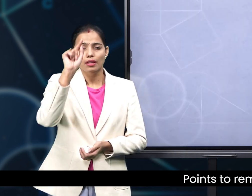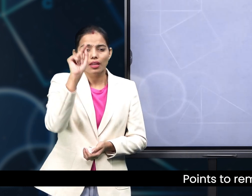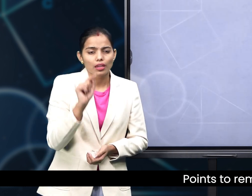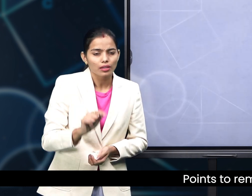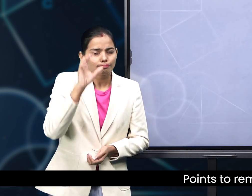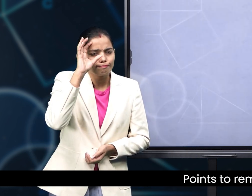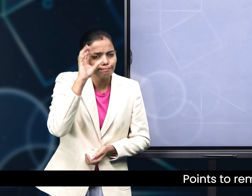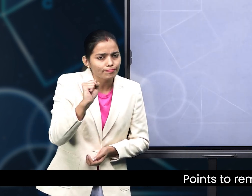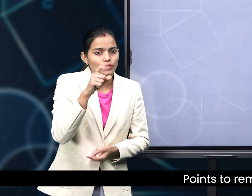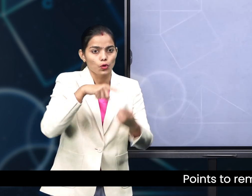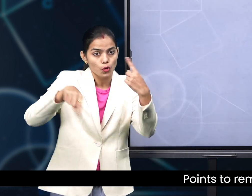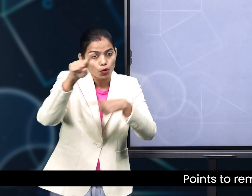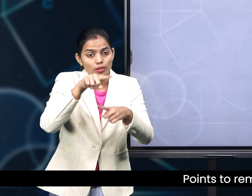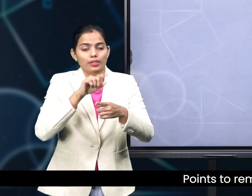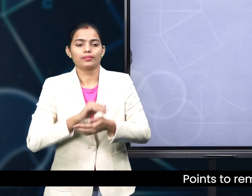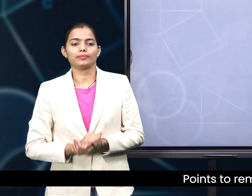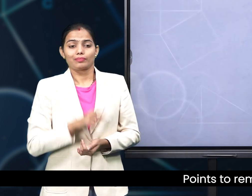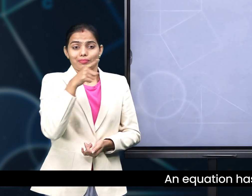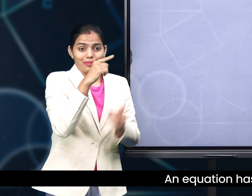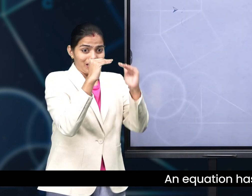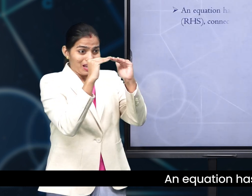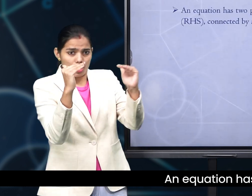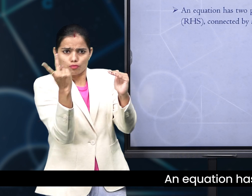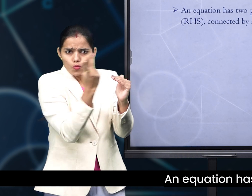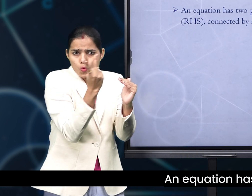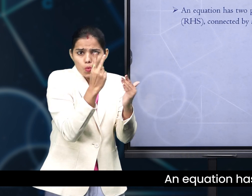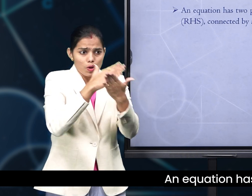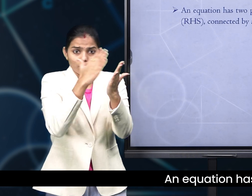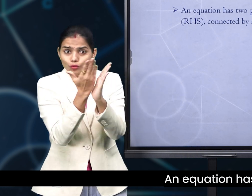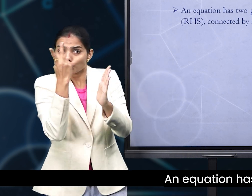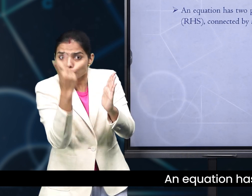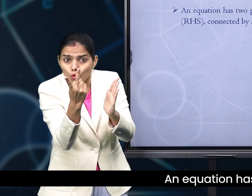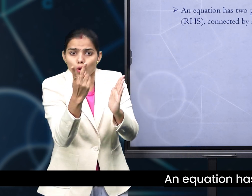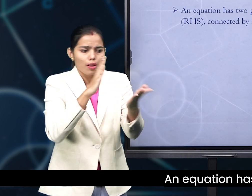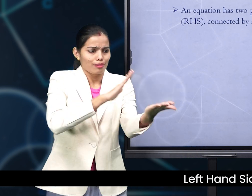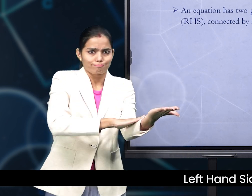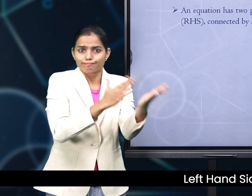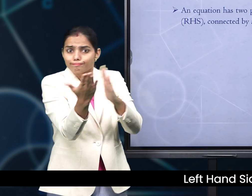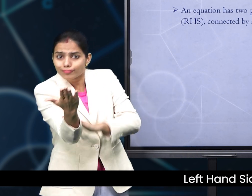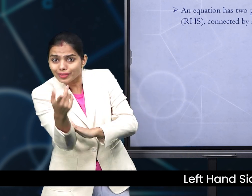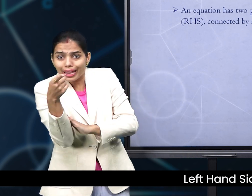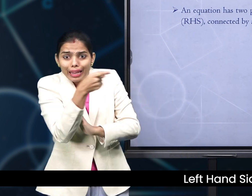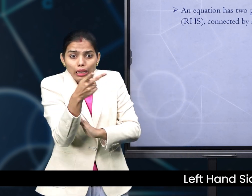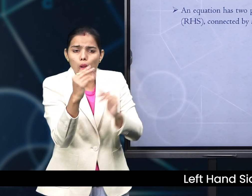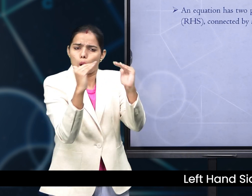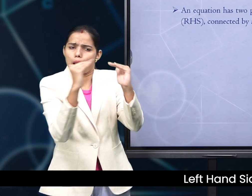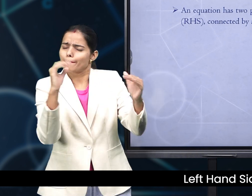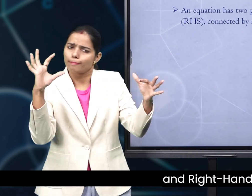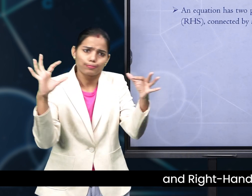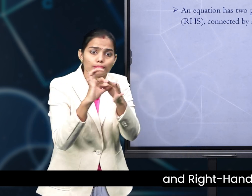Points to remember. An equation has two parts, left hand side LHS and right